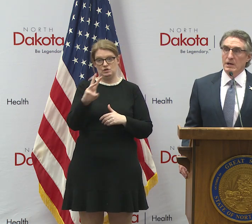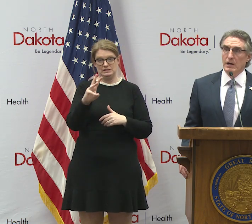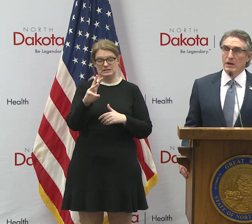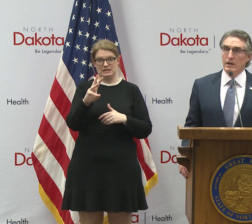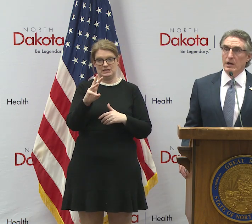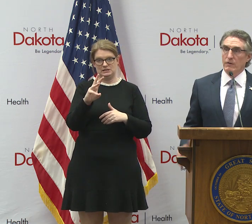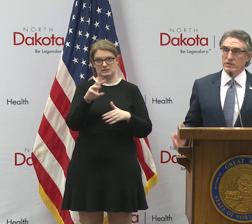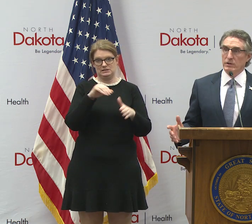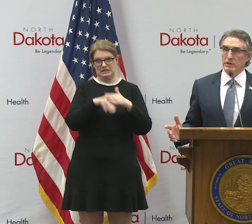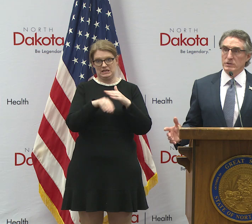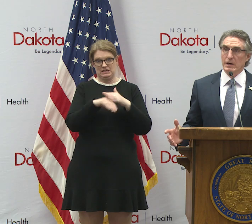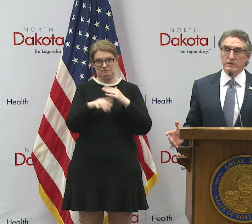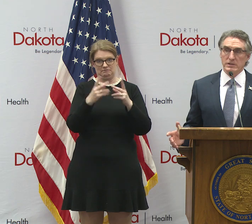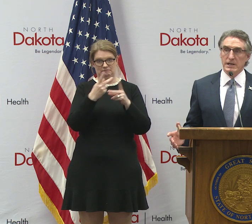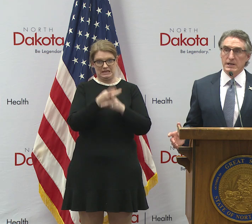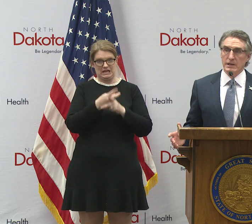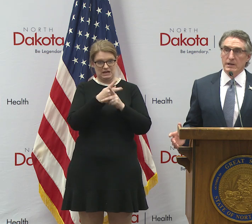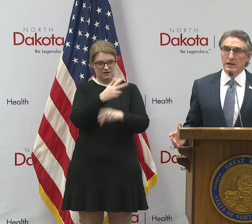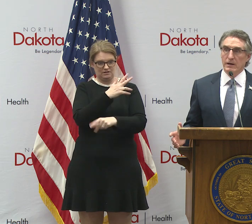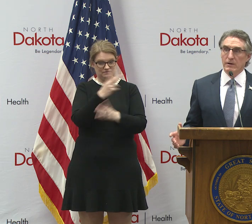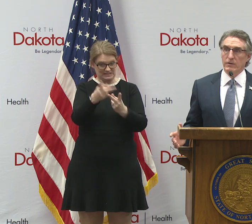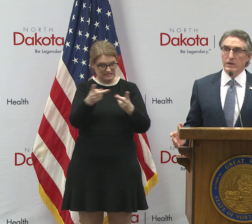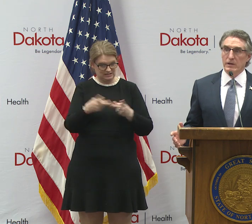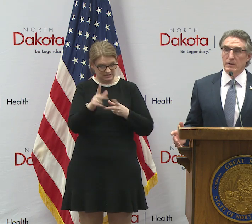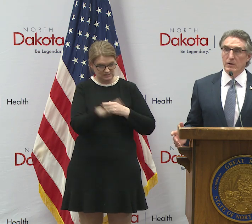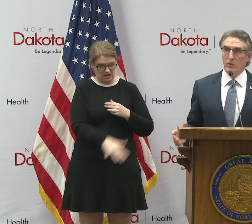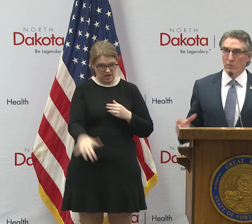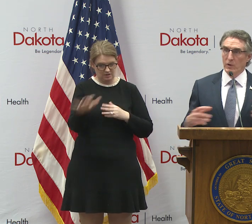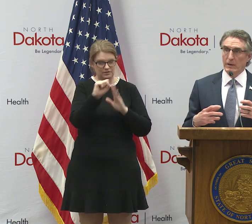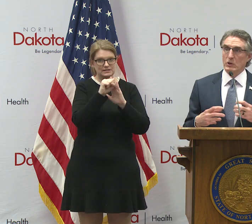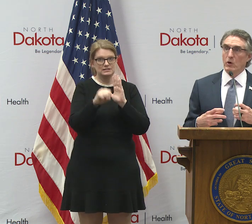access care facilities around the state, what